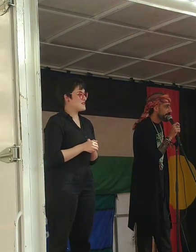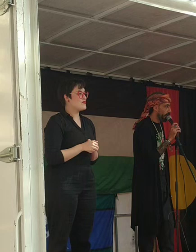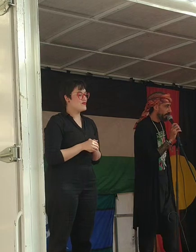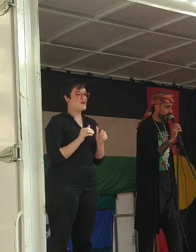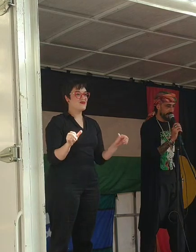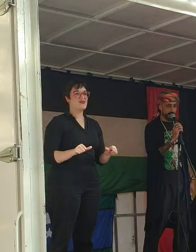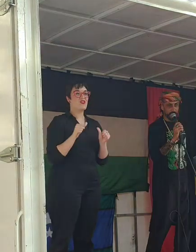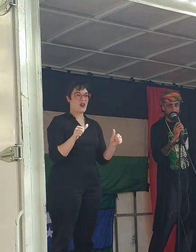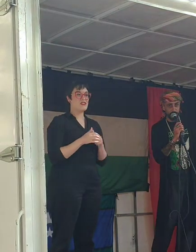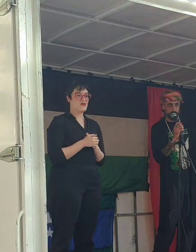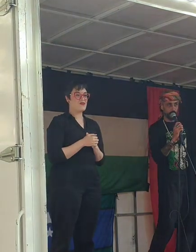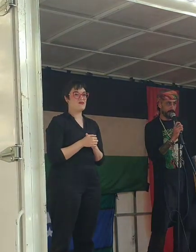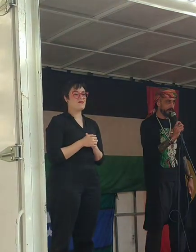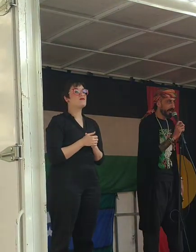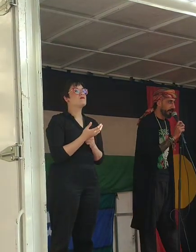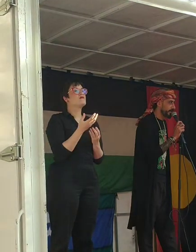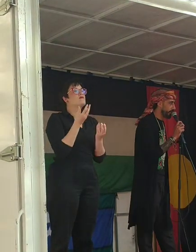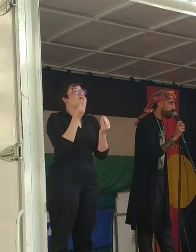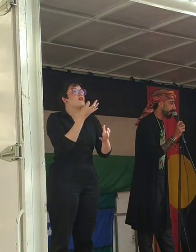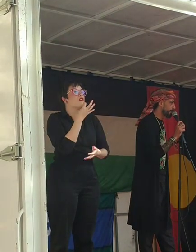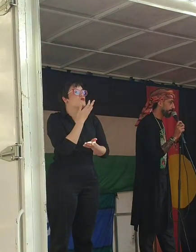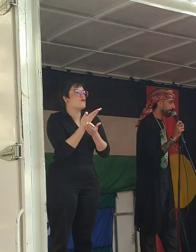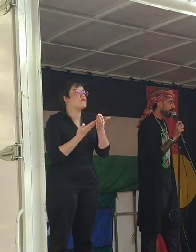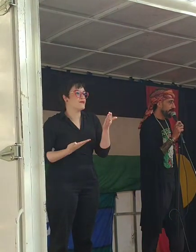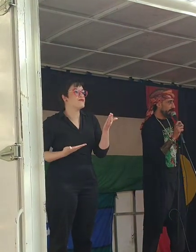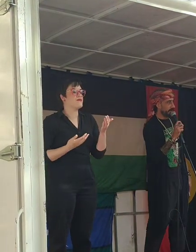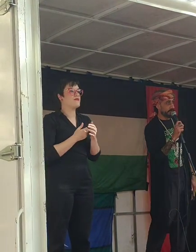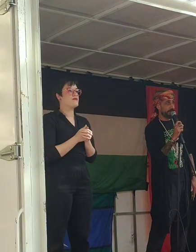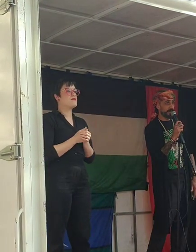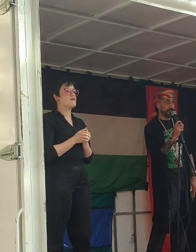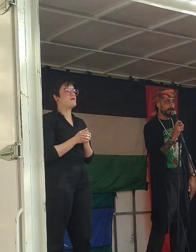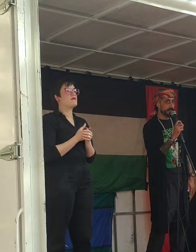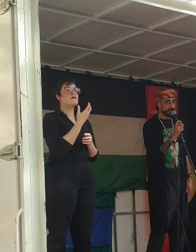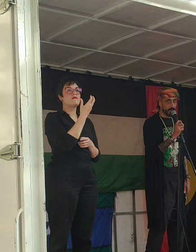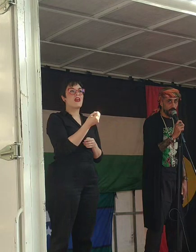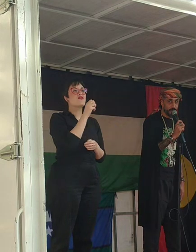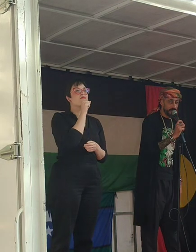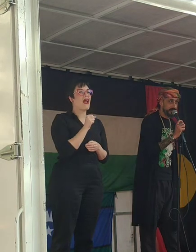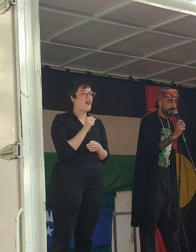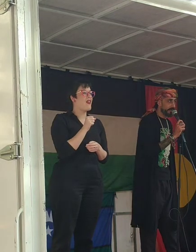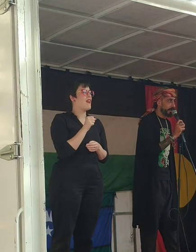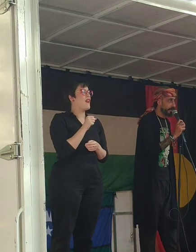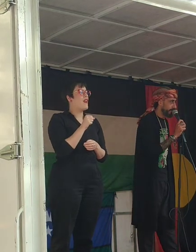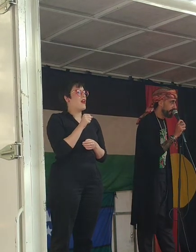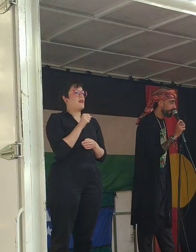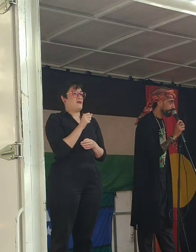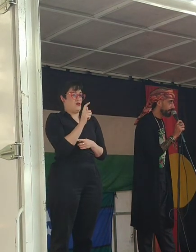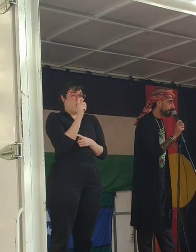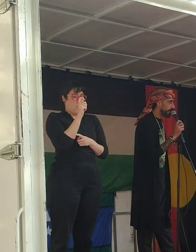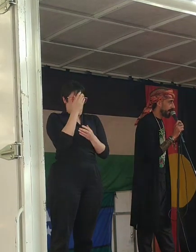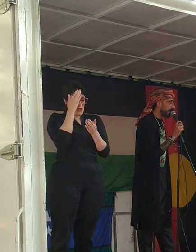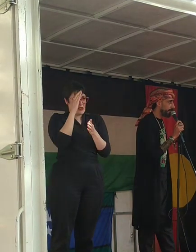Okay, so here's a little story I want to tell you guys. There was a man on his